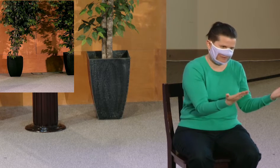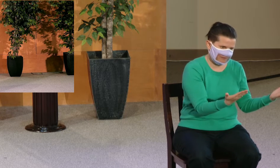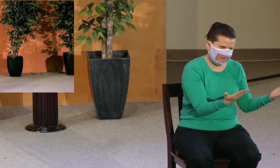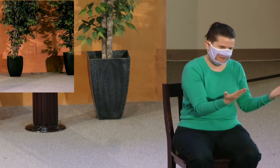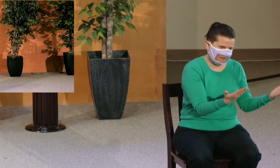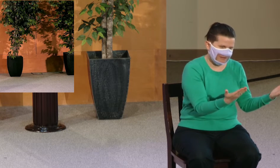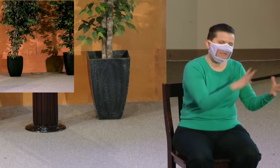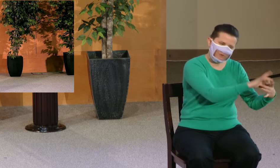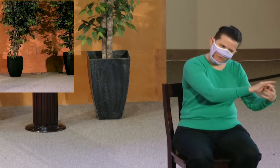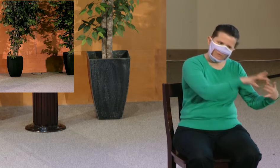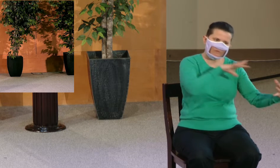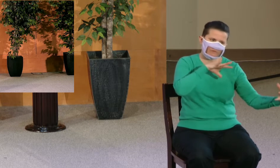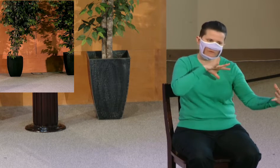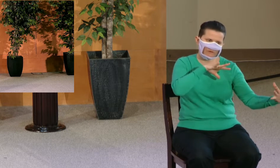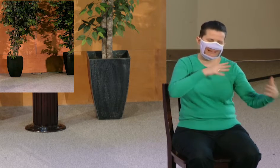and to surrender